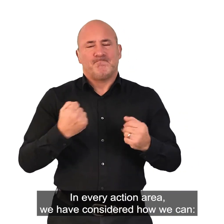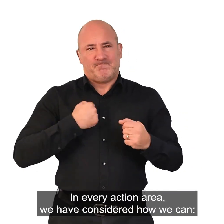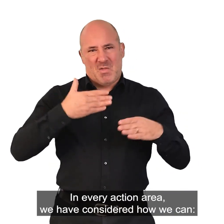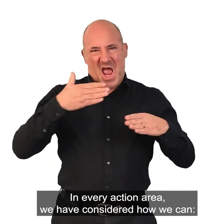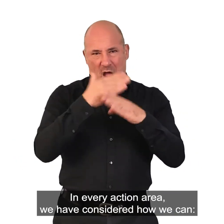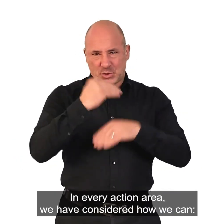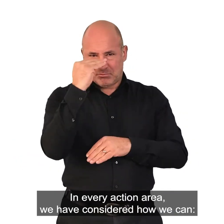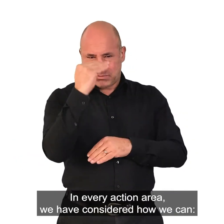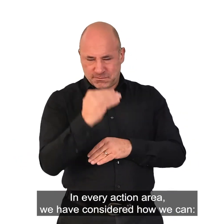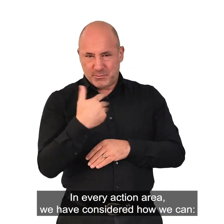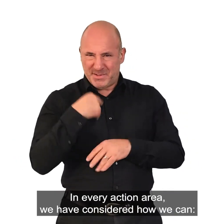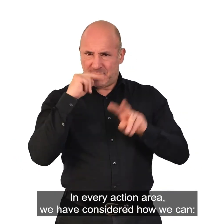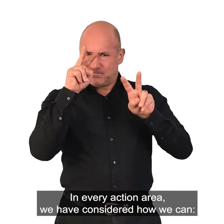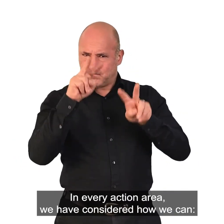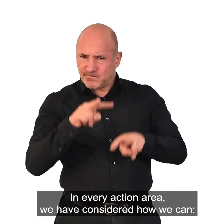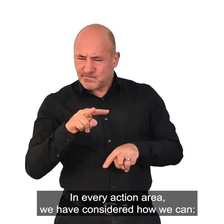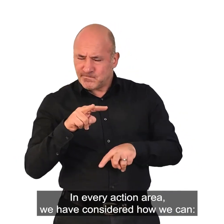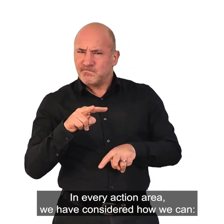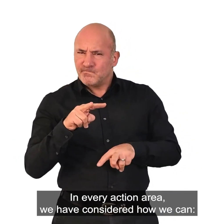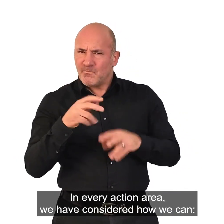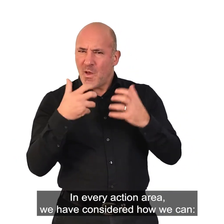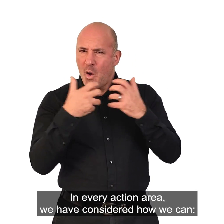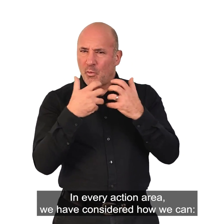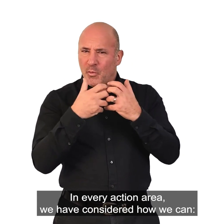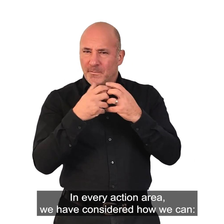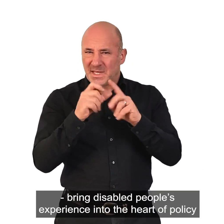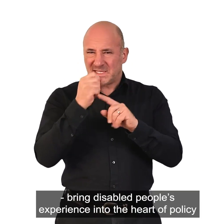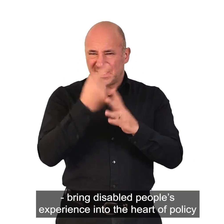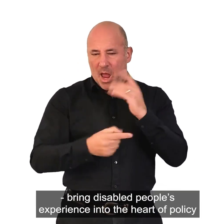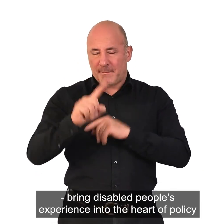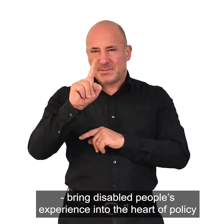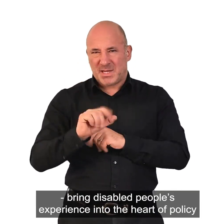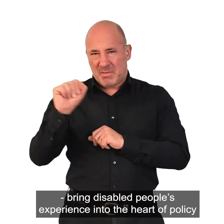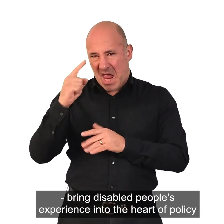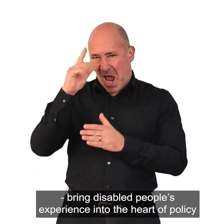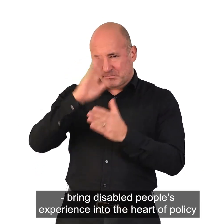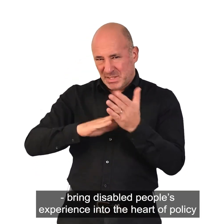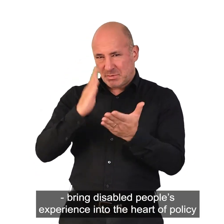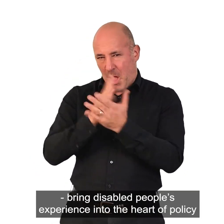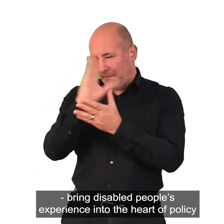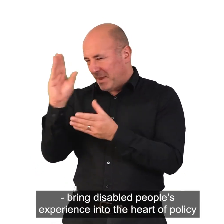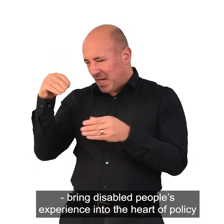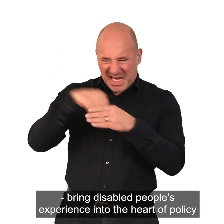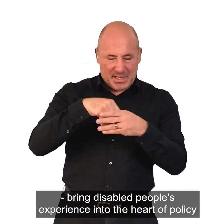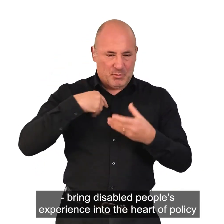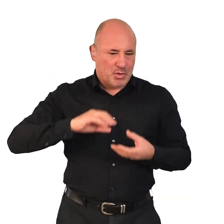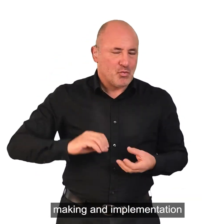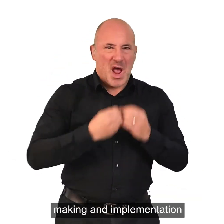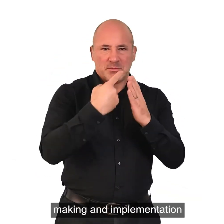In every action area, we have considered how we can bring disabled people's experience into the heart